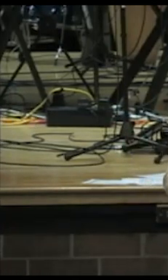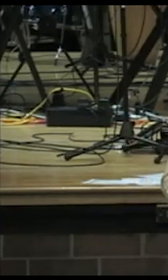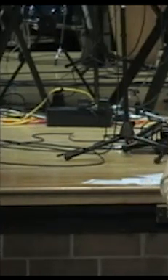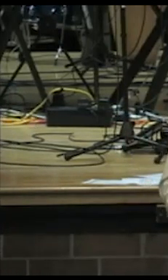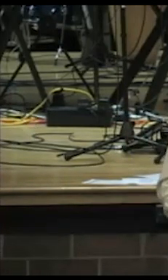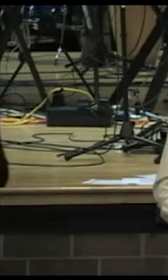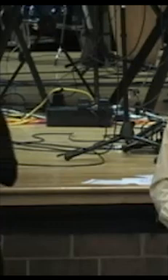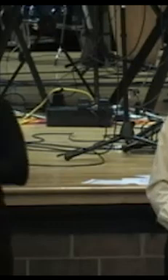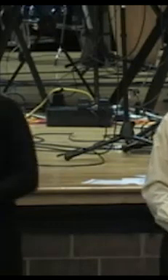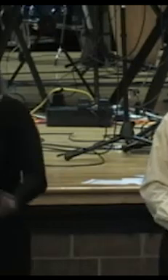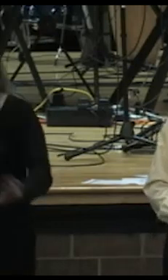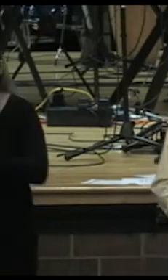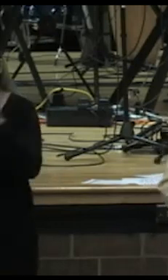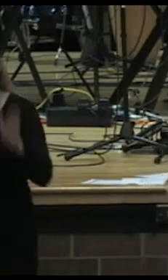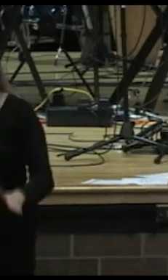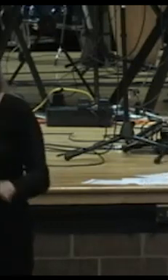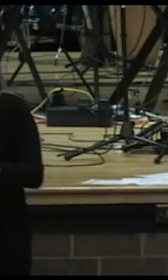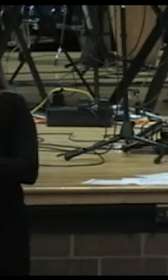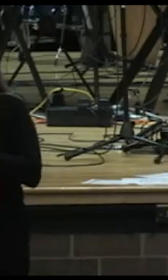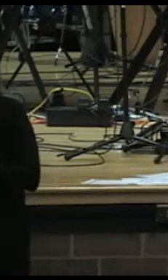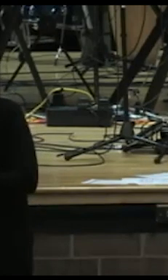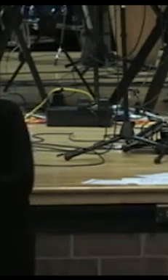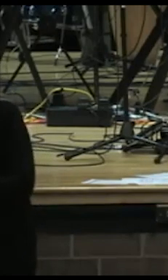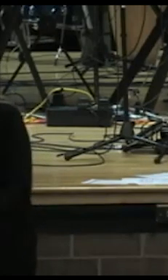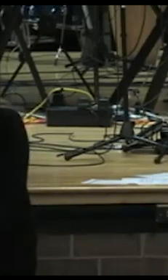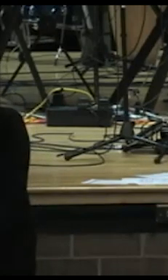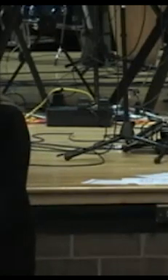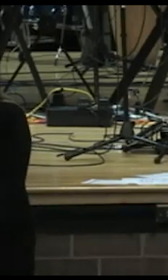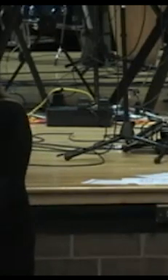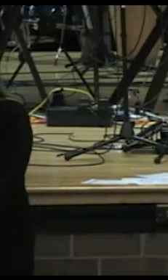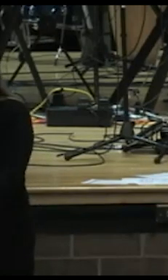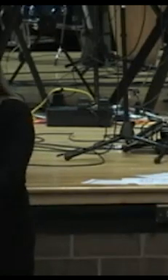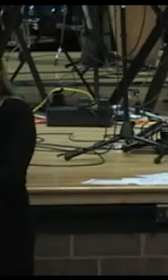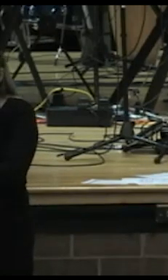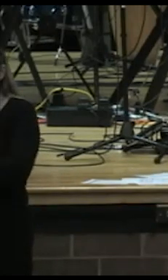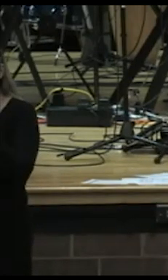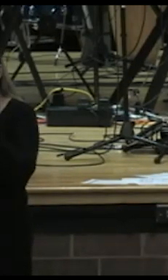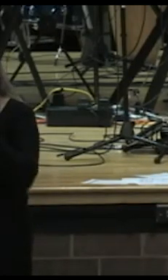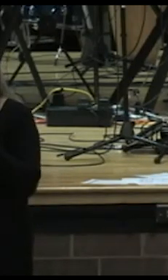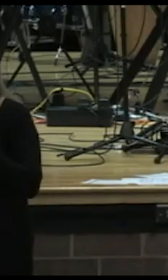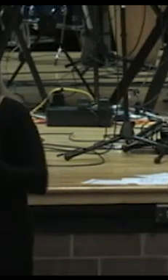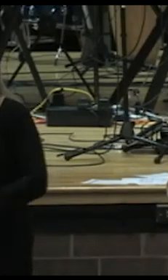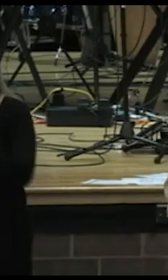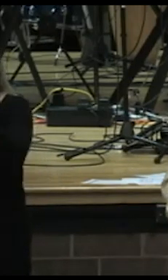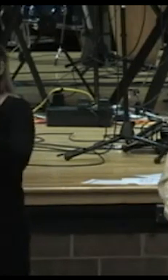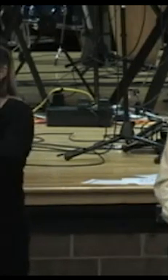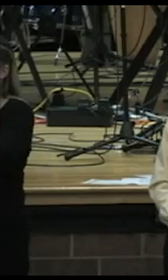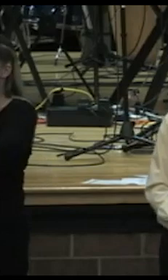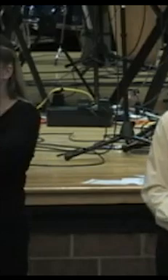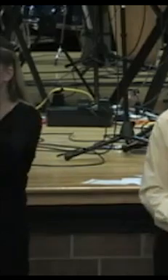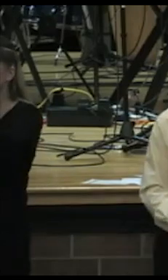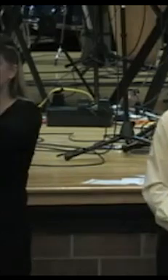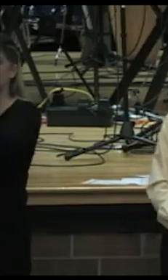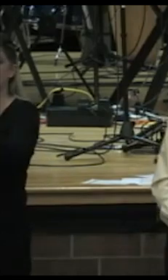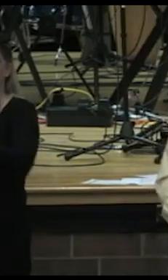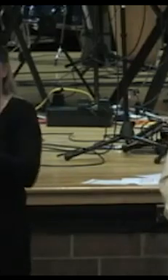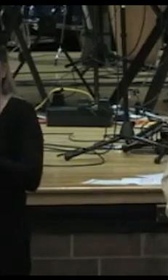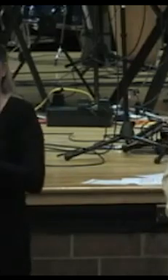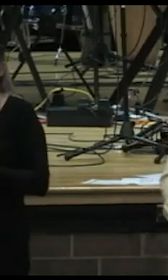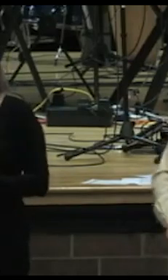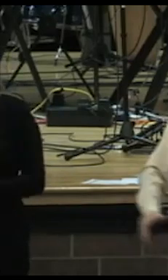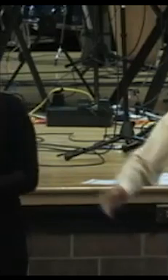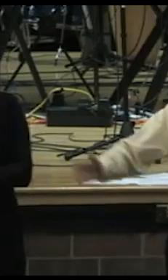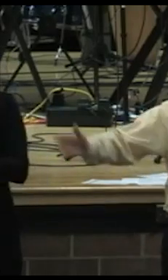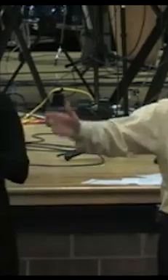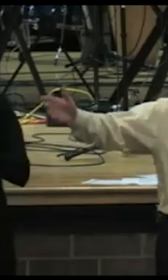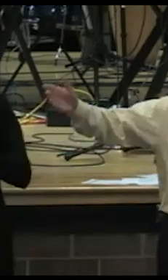That the children will be mentored in godly character and Christian virtue. And Lord, for our church, we